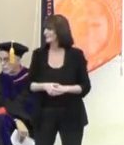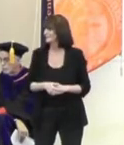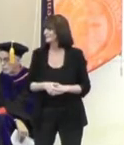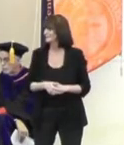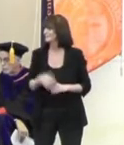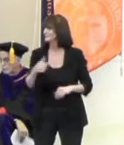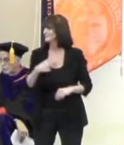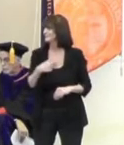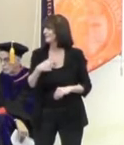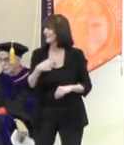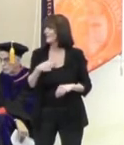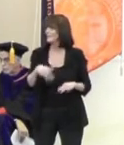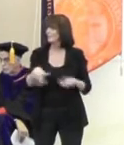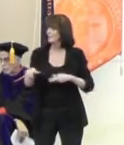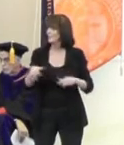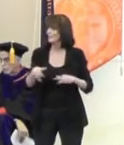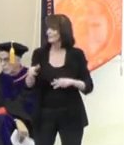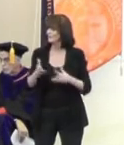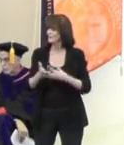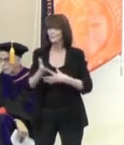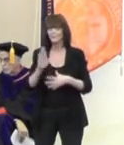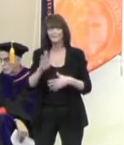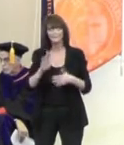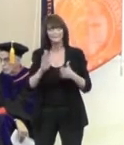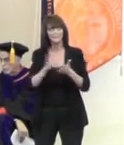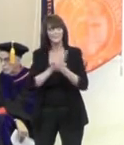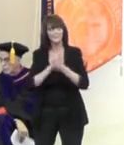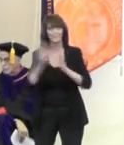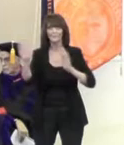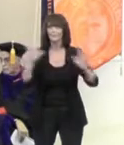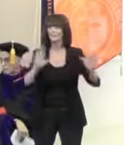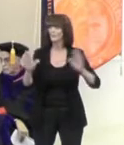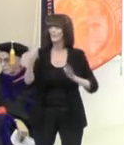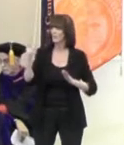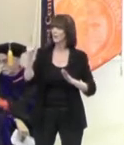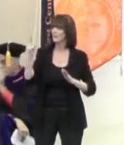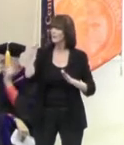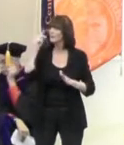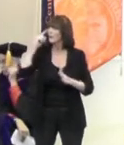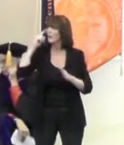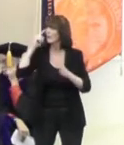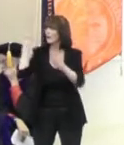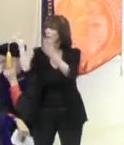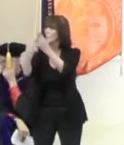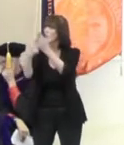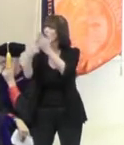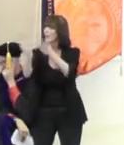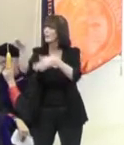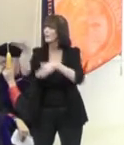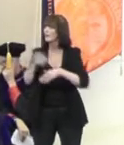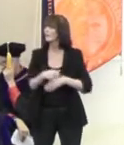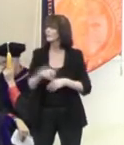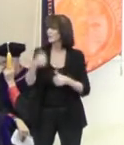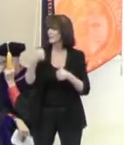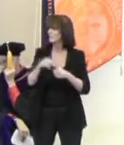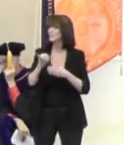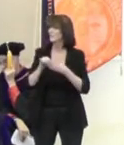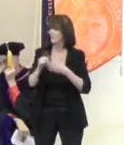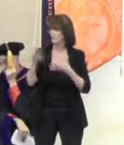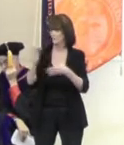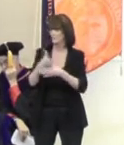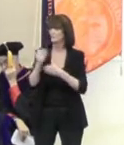As I'm walking through this stuff, one stuck out to me that I want to share with